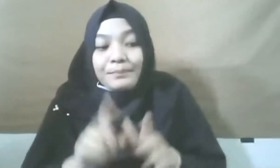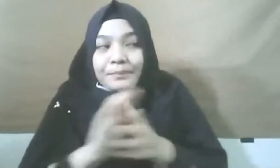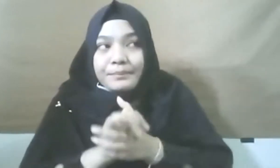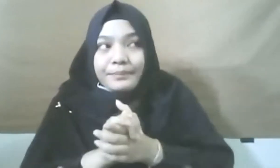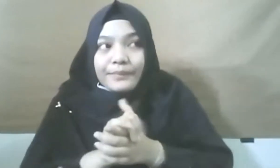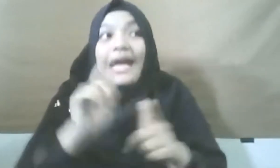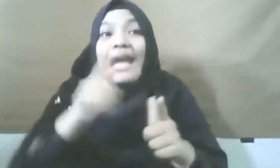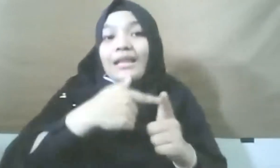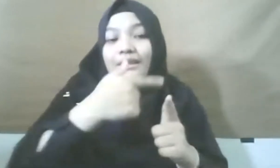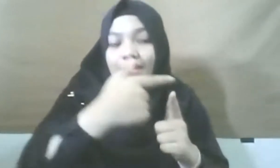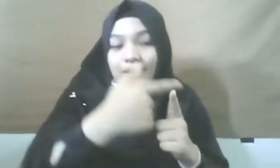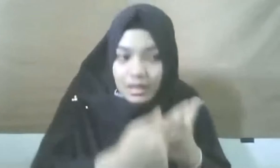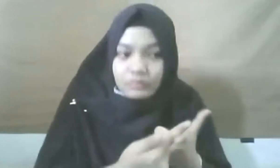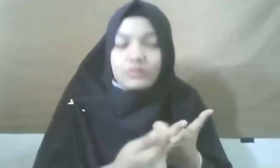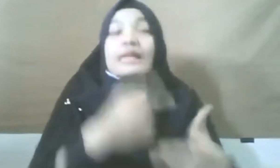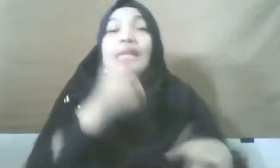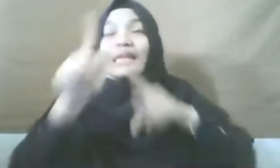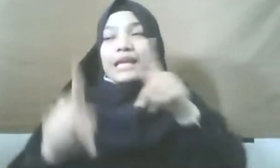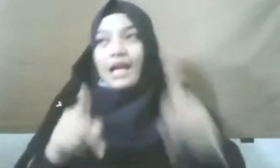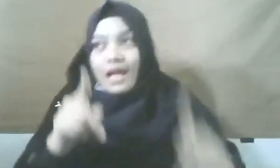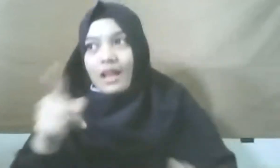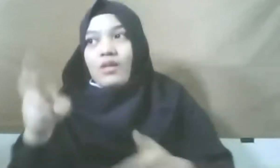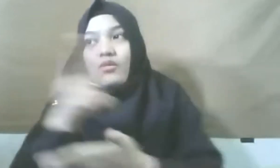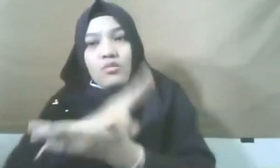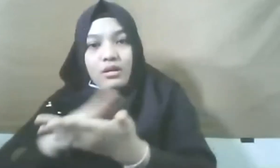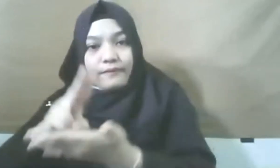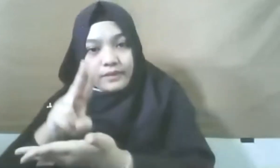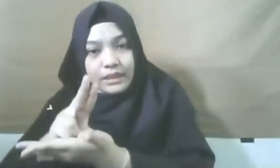protect students with disability not to get